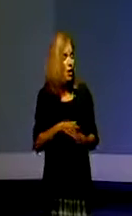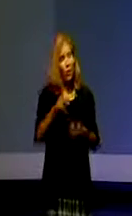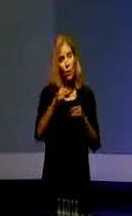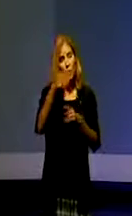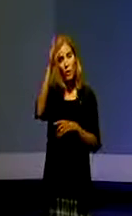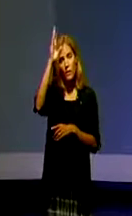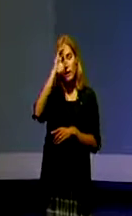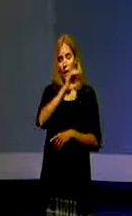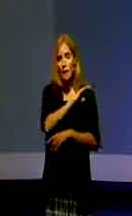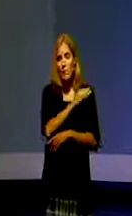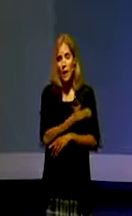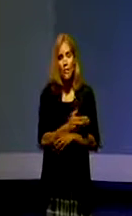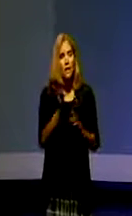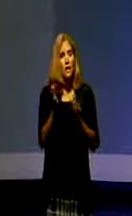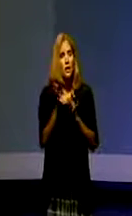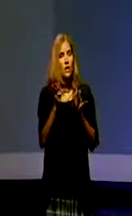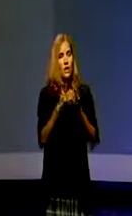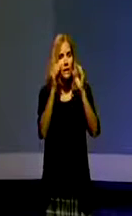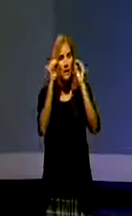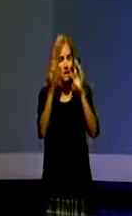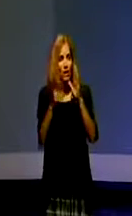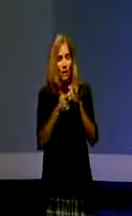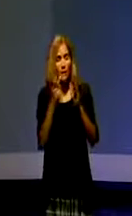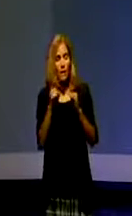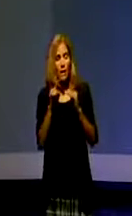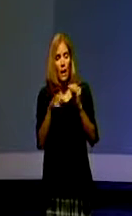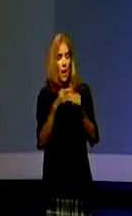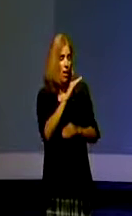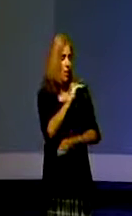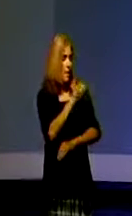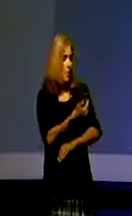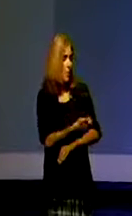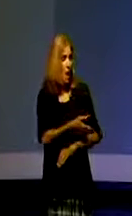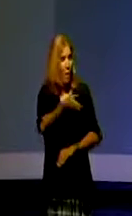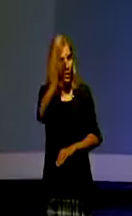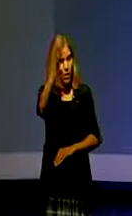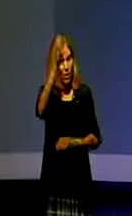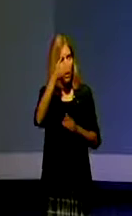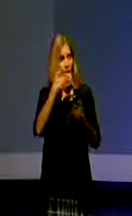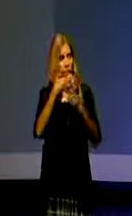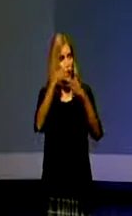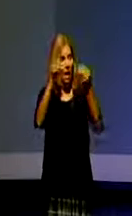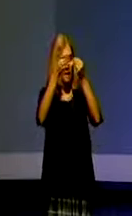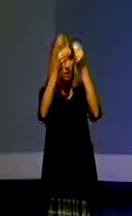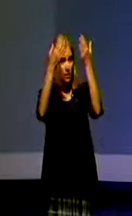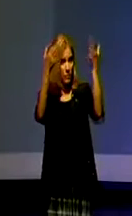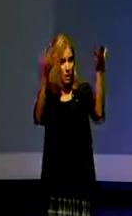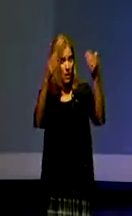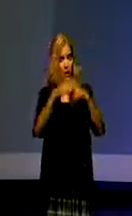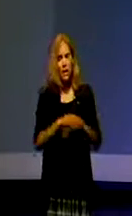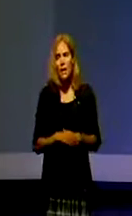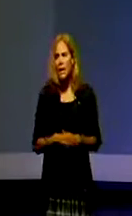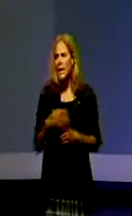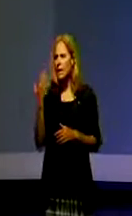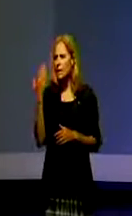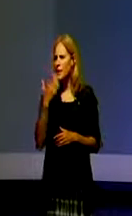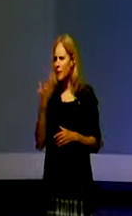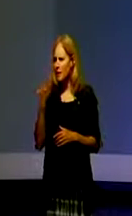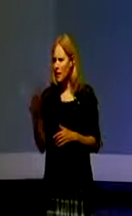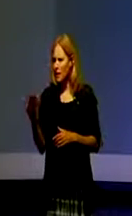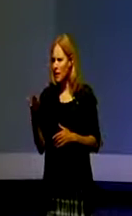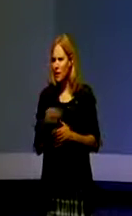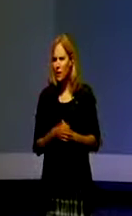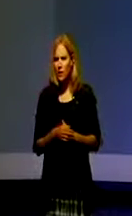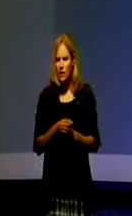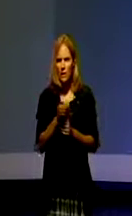is powerful. Jesus is teaching something about the power of the gospel. It's an amazing thing, isn't it, to